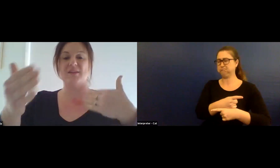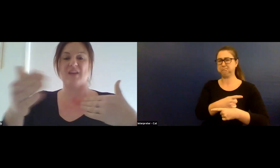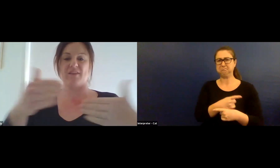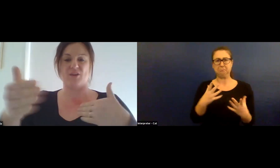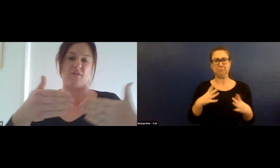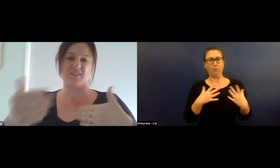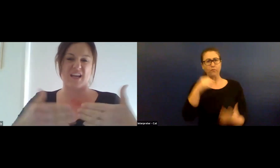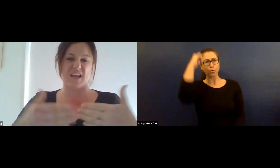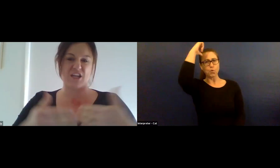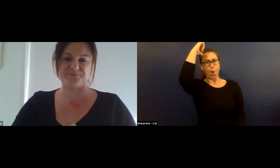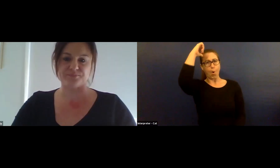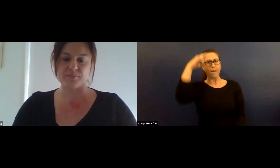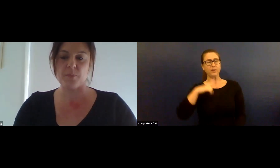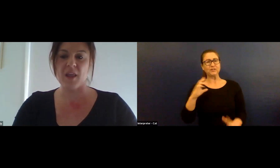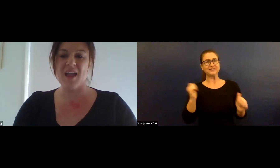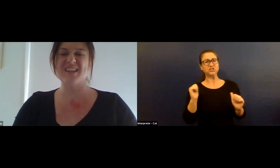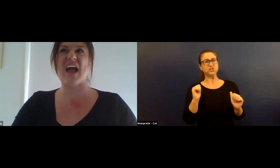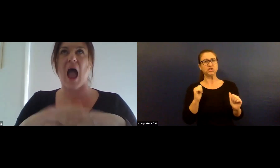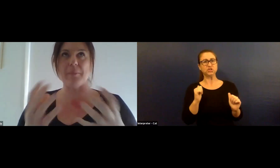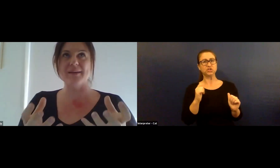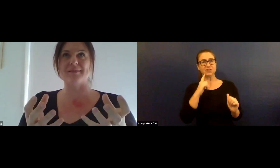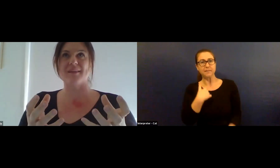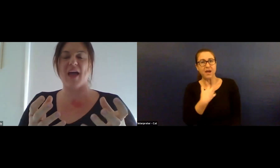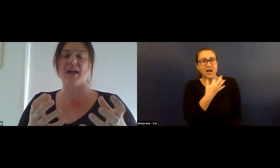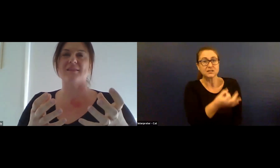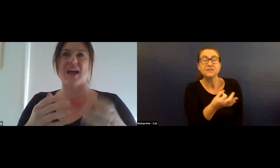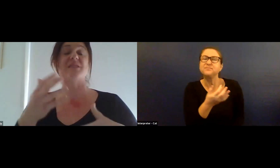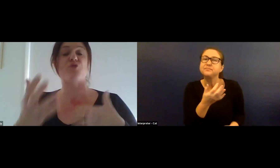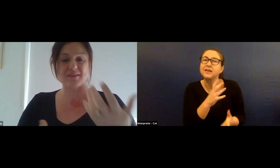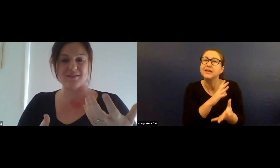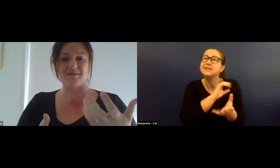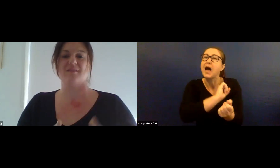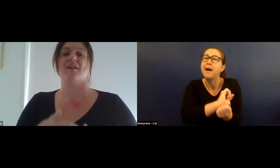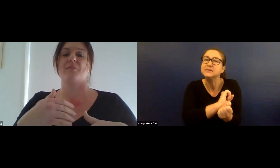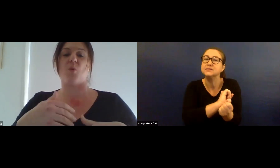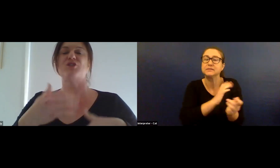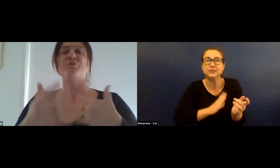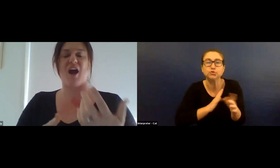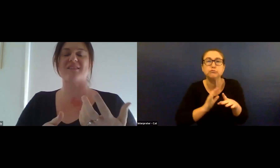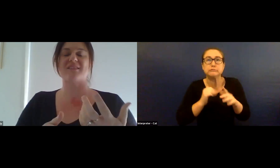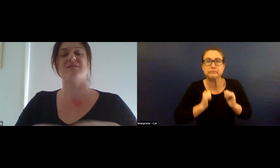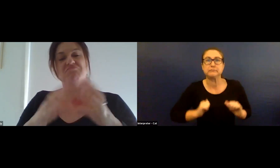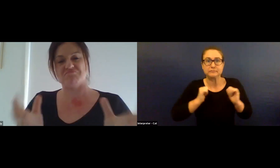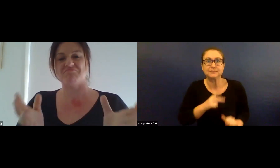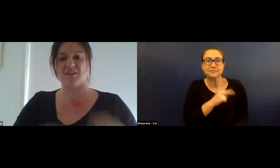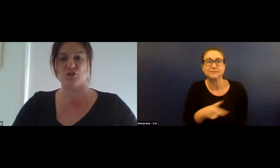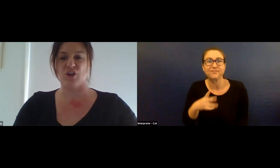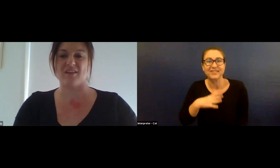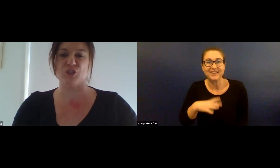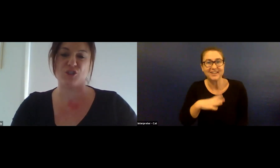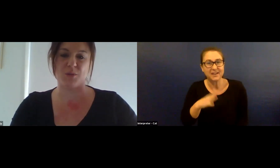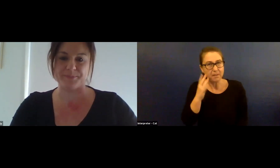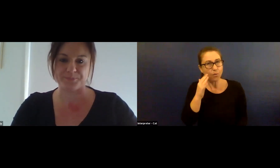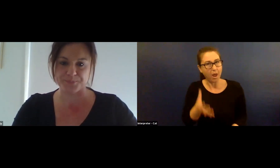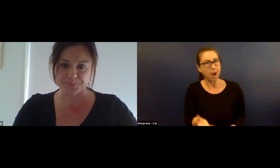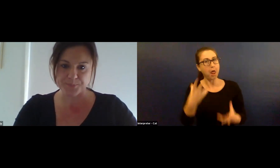who is having the conversation. It's a habit that takes practice, but once you practice, you get